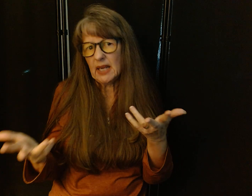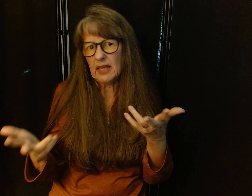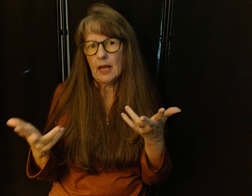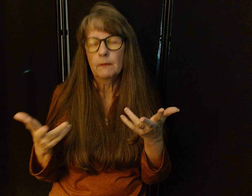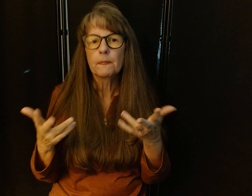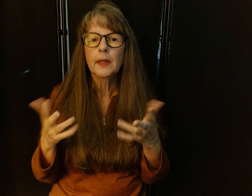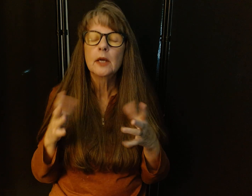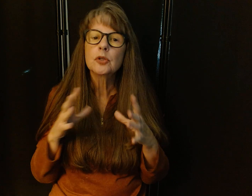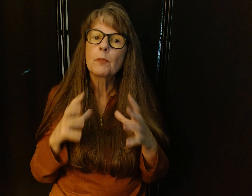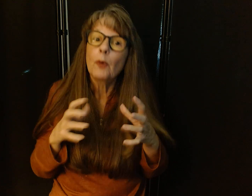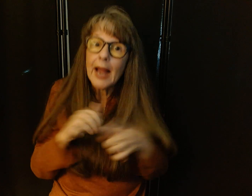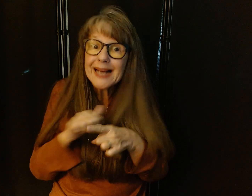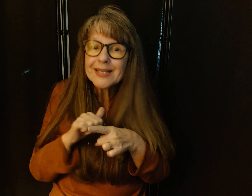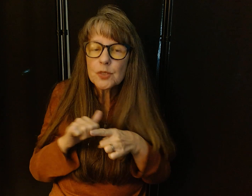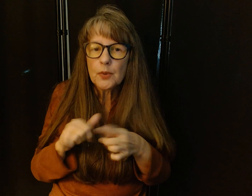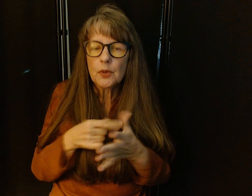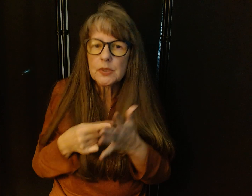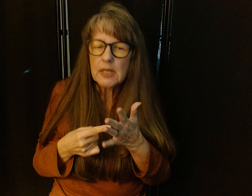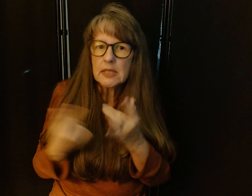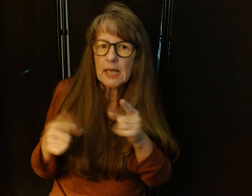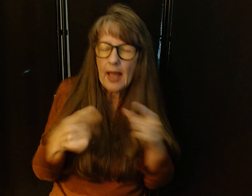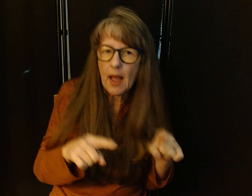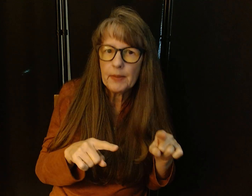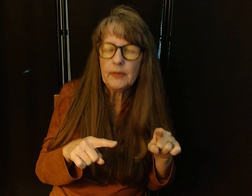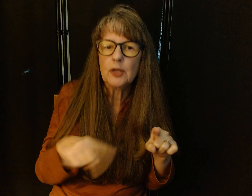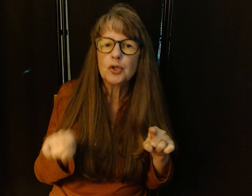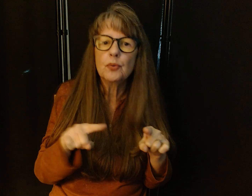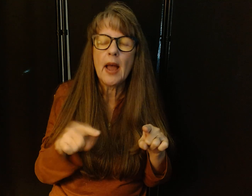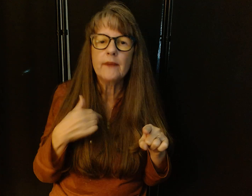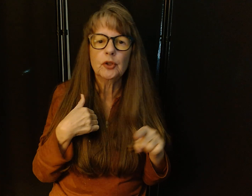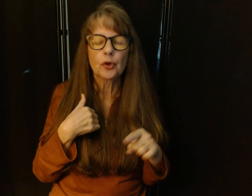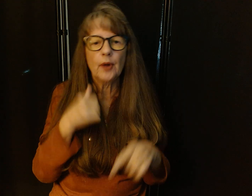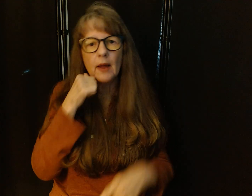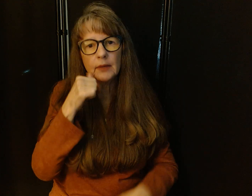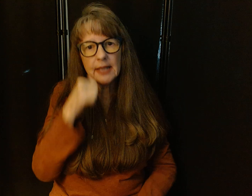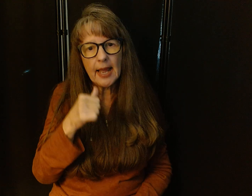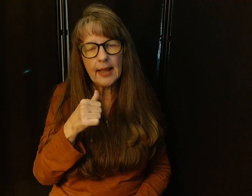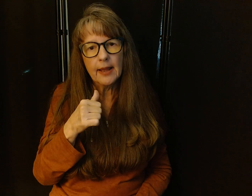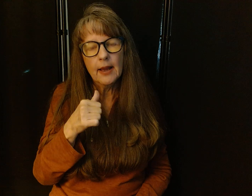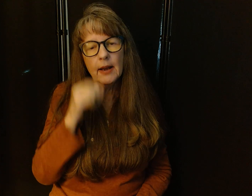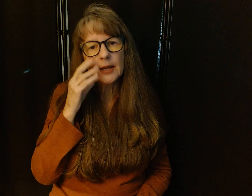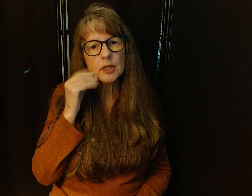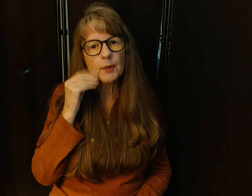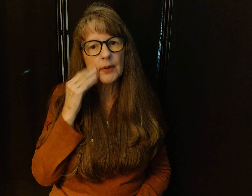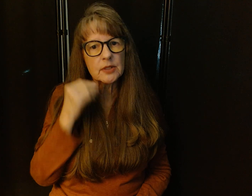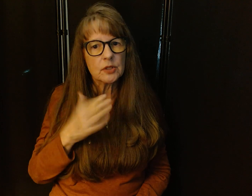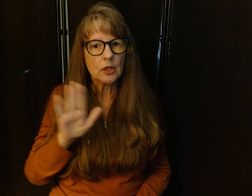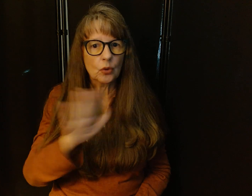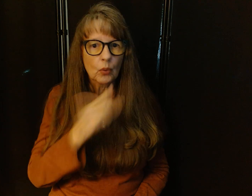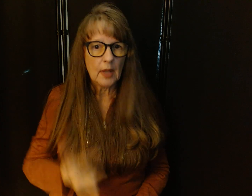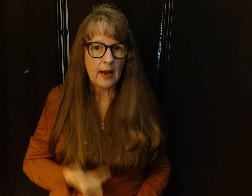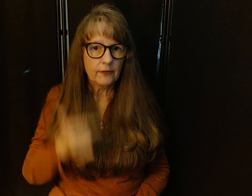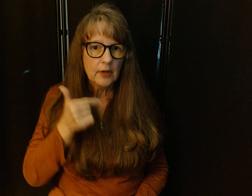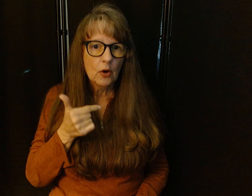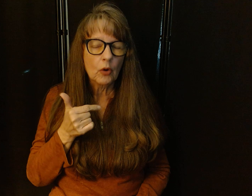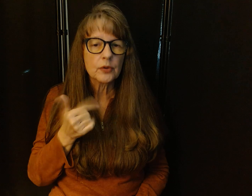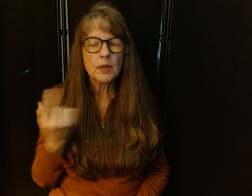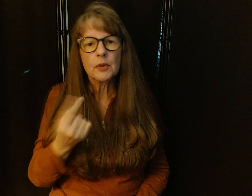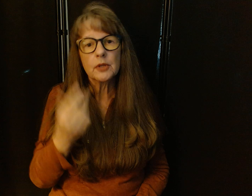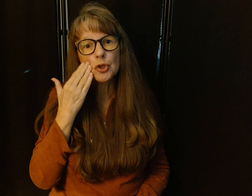that. So practice with those things that happen that you have in your everyday experiences in your life, or someone that you